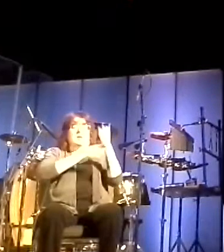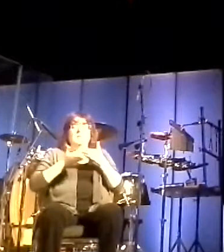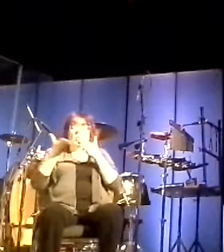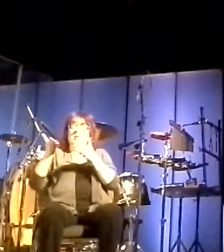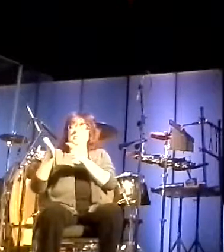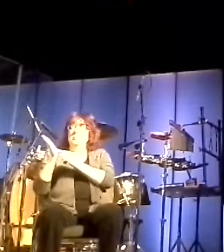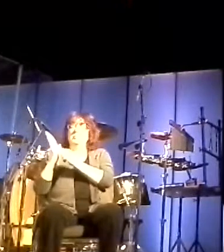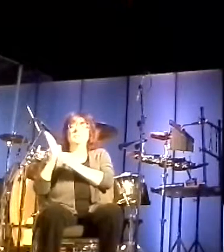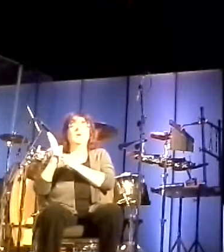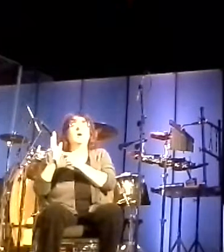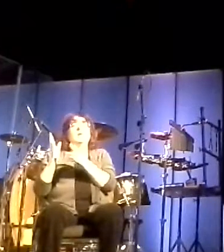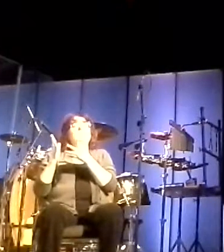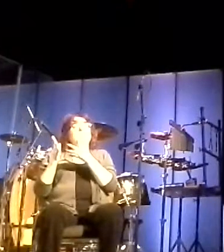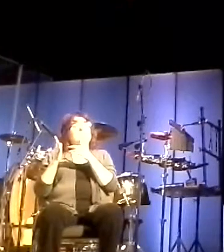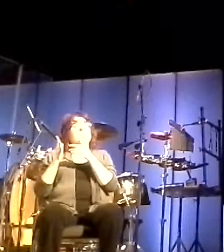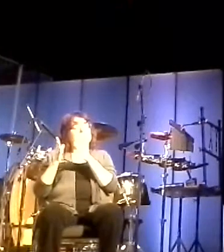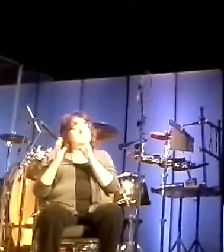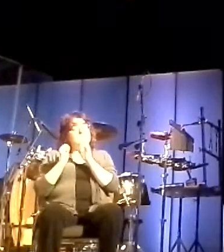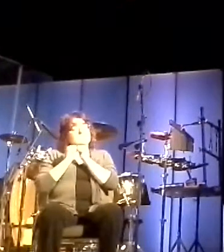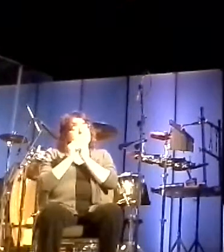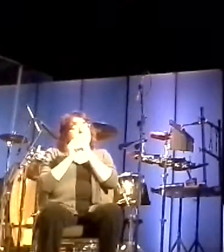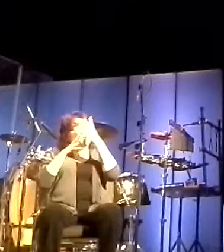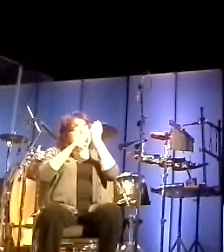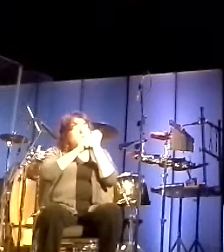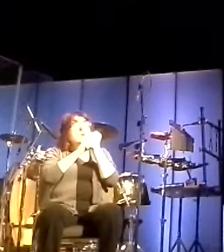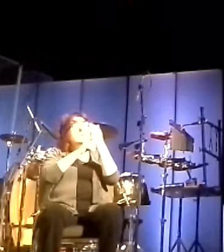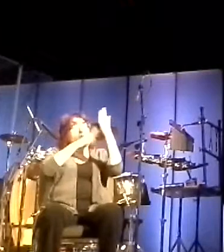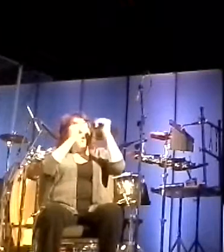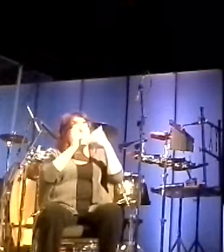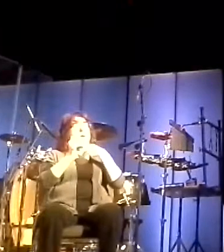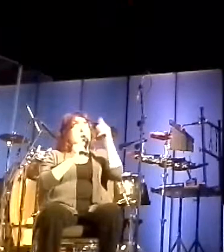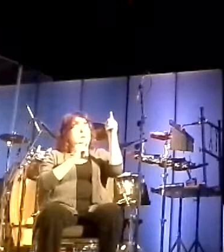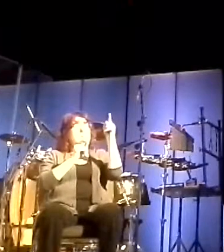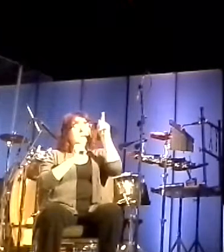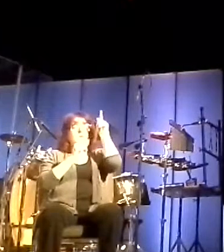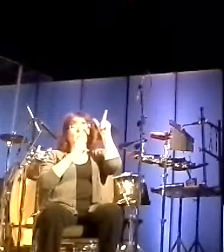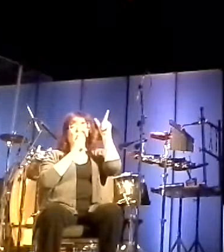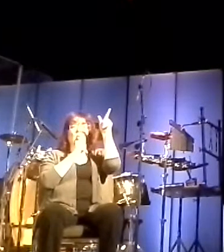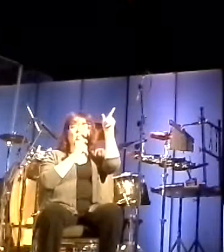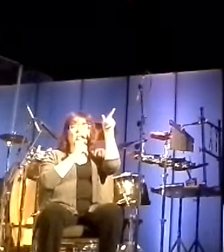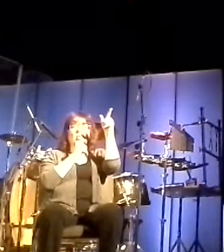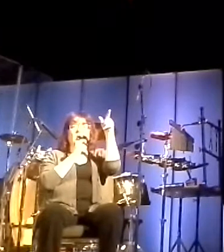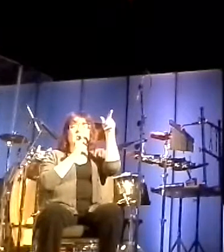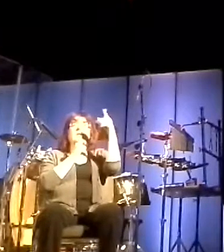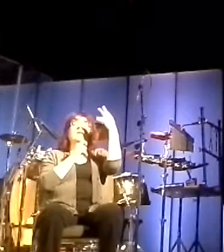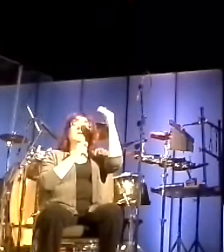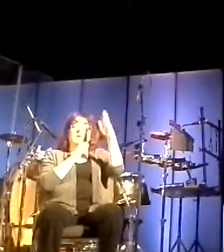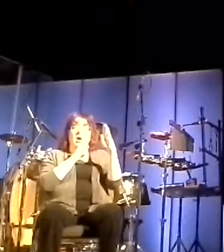the bottom. It says, let us hold unswervingly to the hope we profess, for he, who's he?